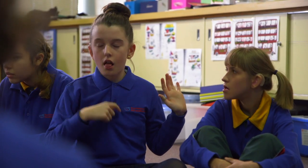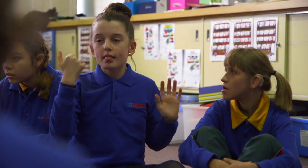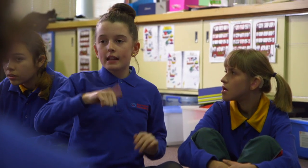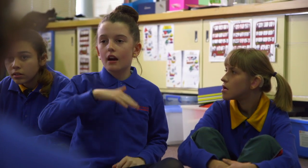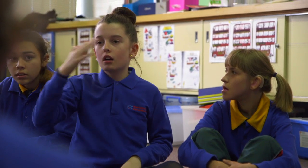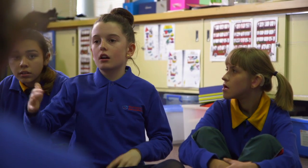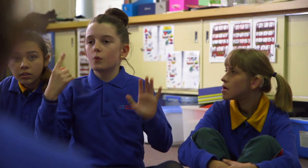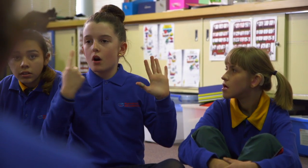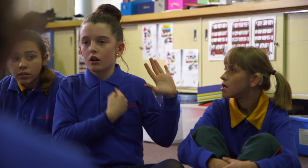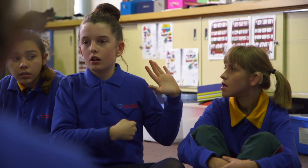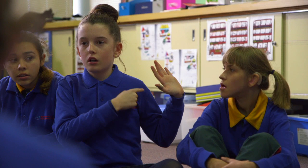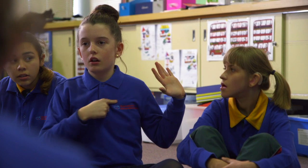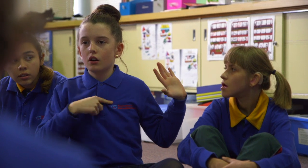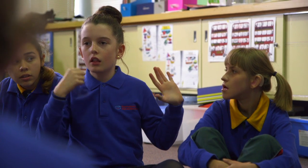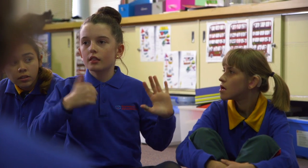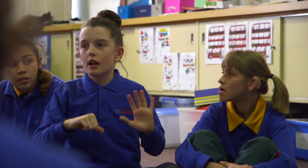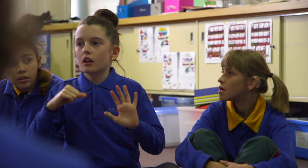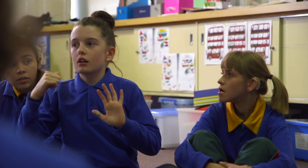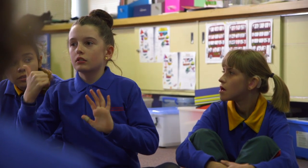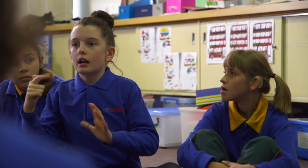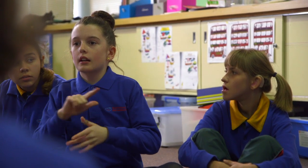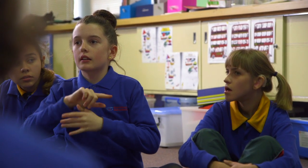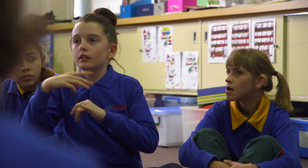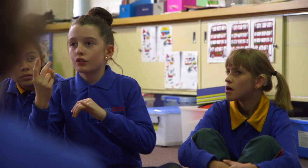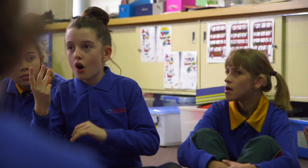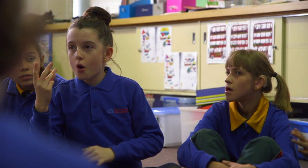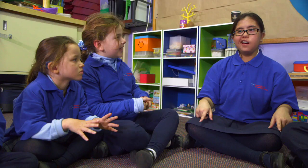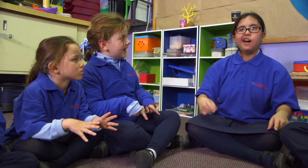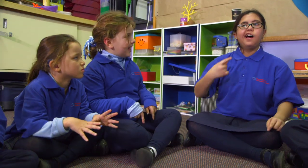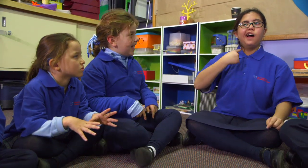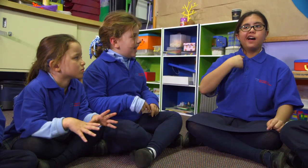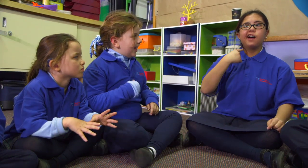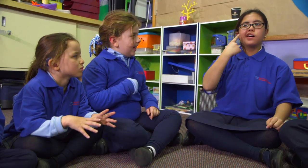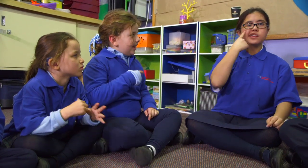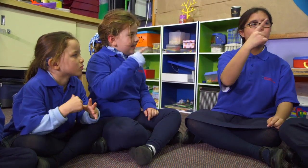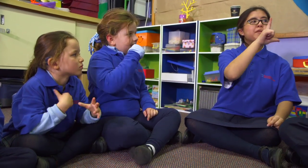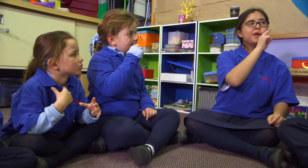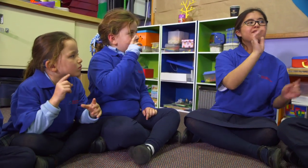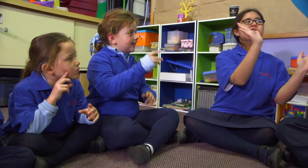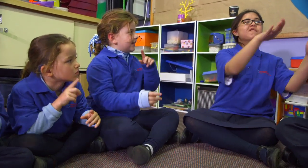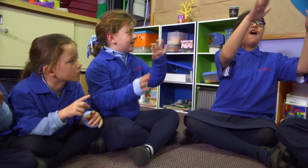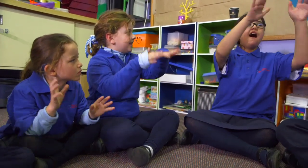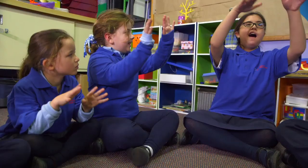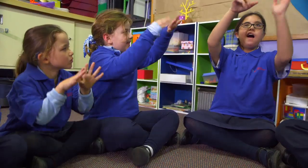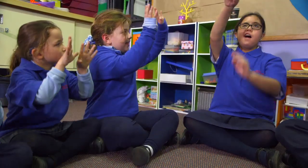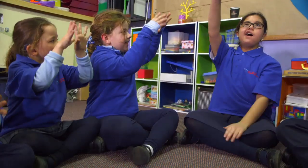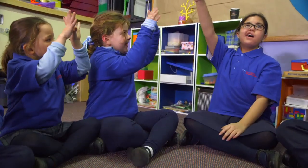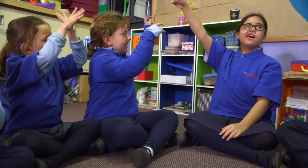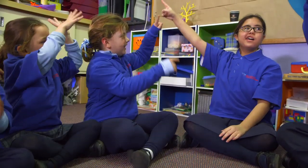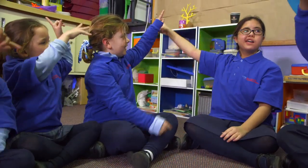by a community of speakers. Auslan has particular grammatical structures that are different from English. It's